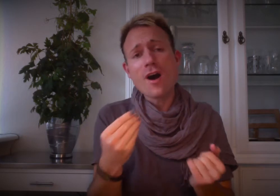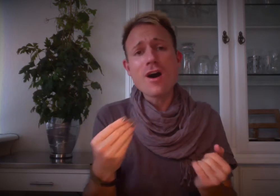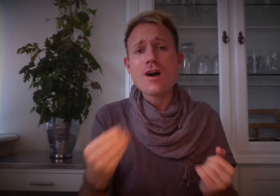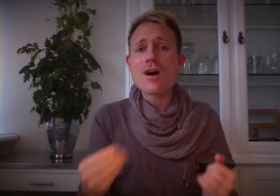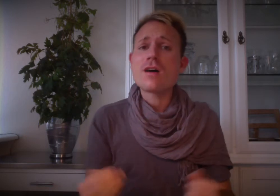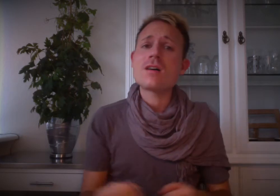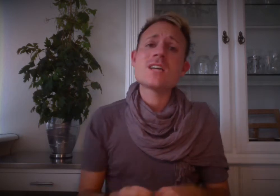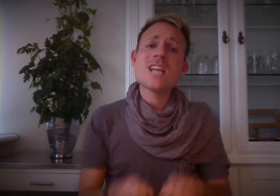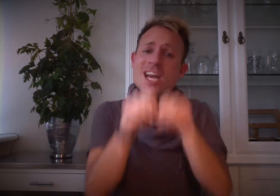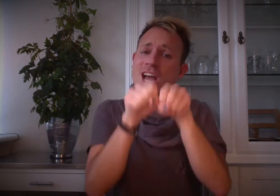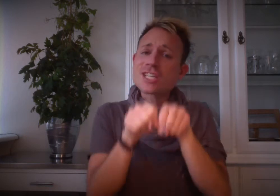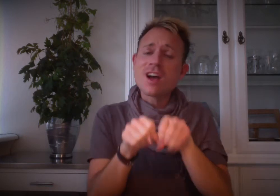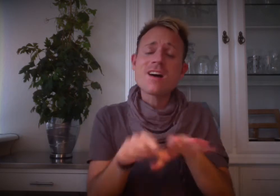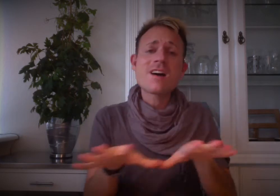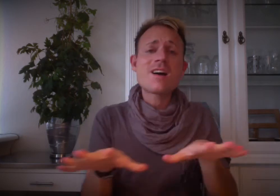disaster